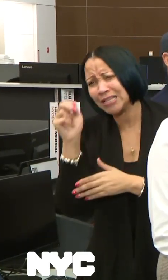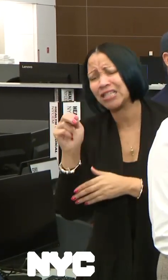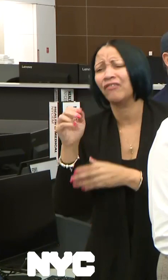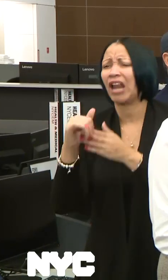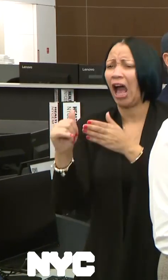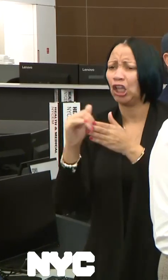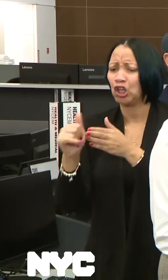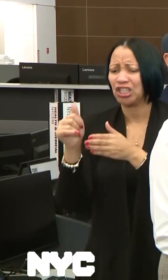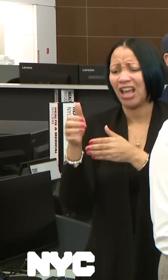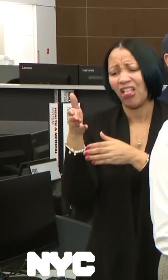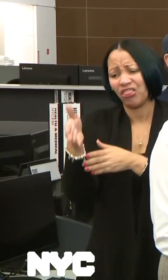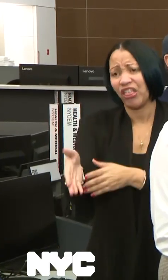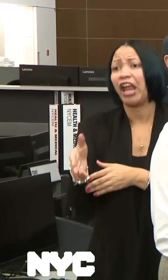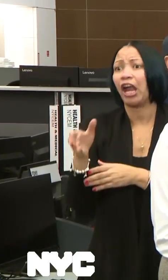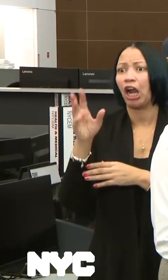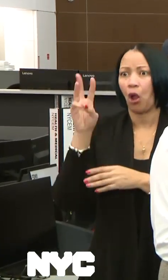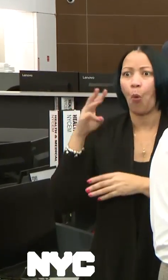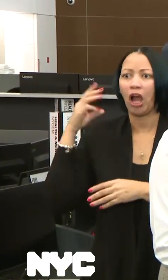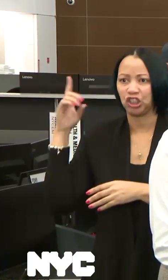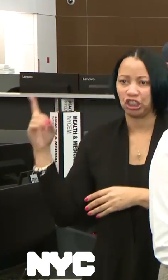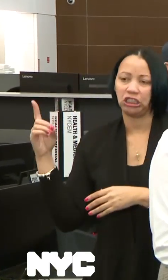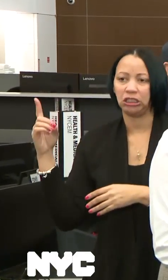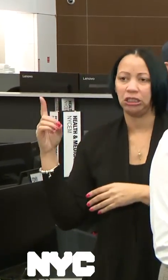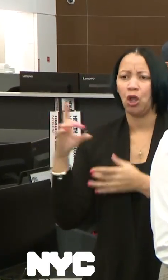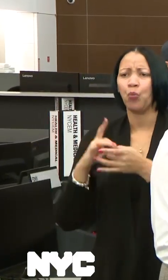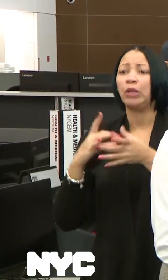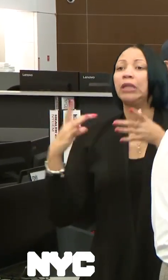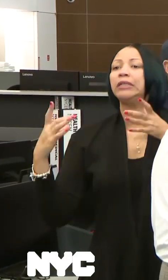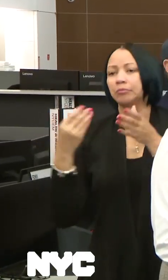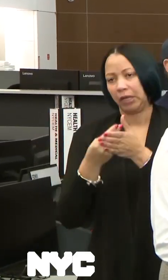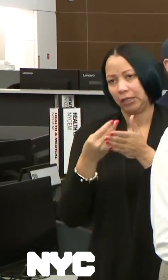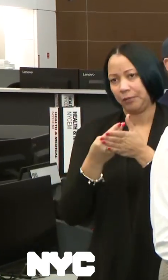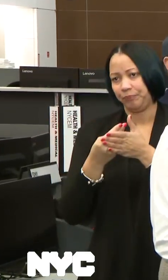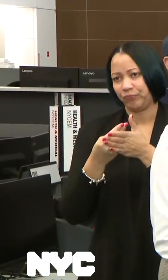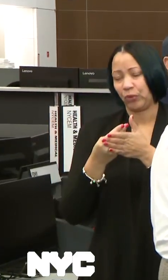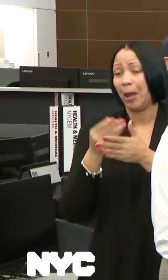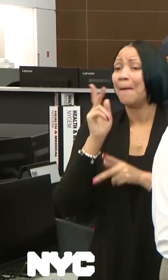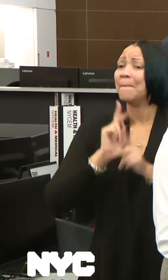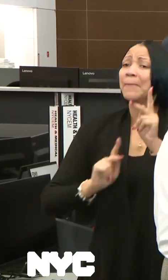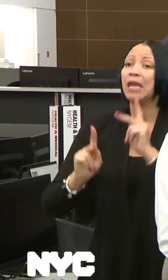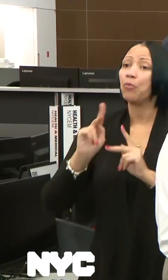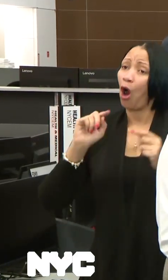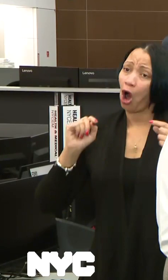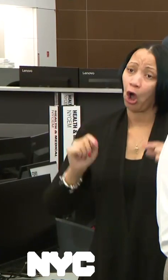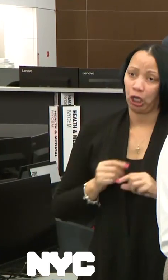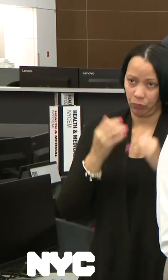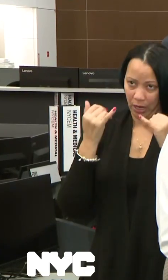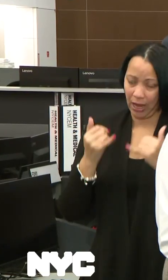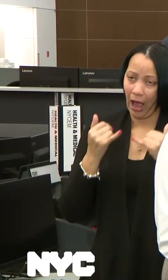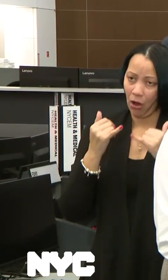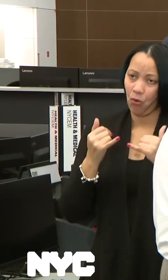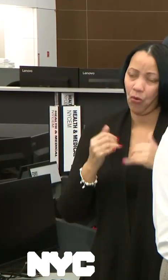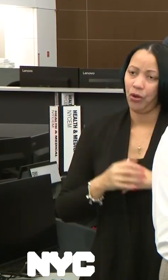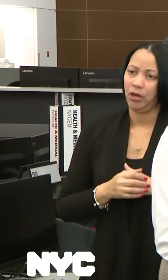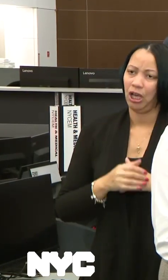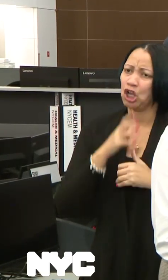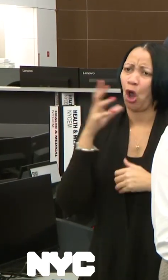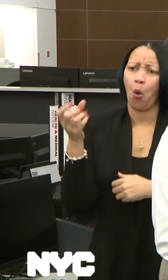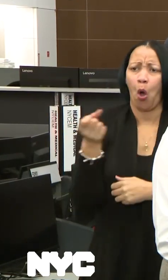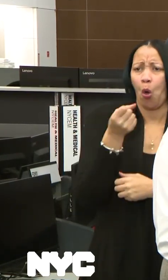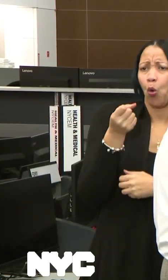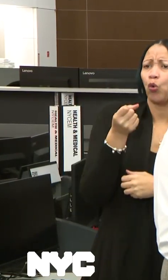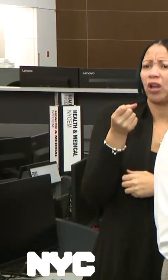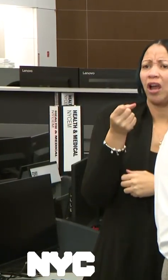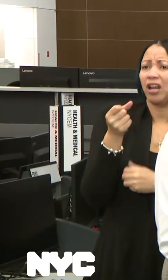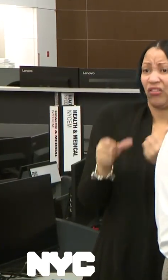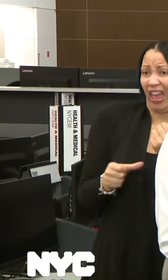that were meant to go to Puerto Rico, release that money. People are hurting right now. Don't withhold the aid they